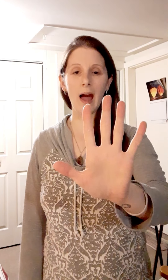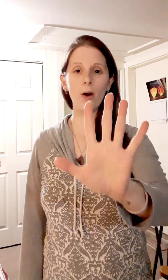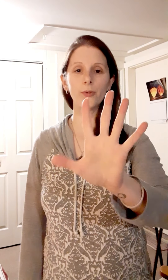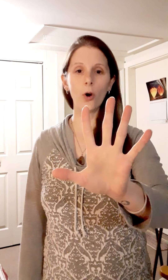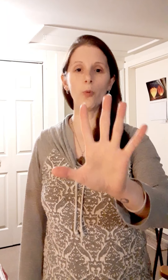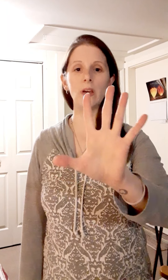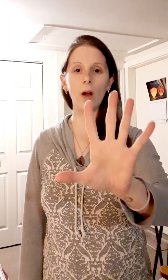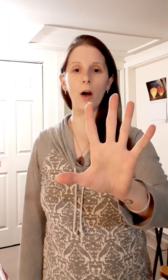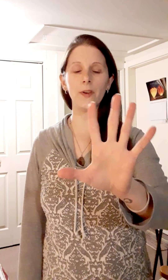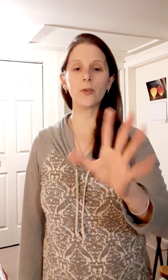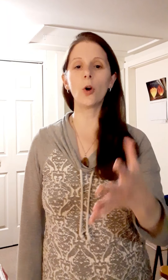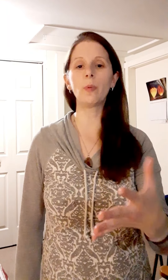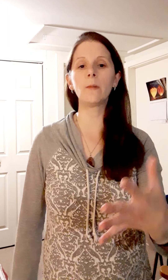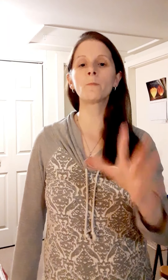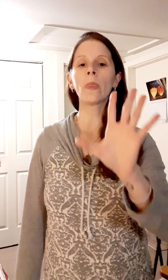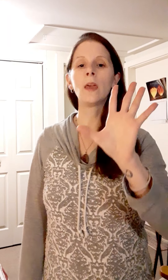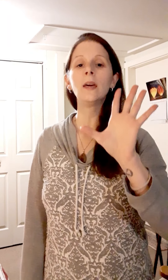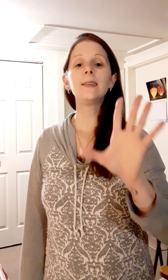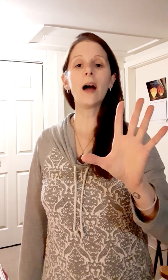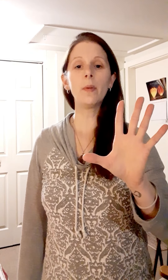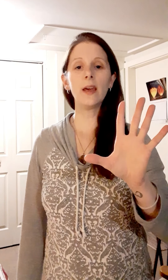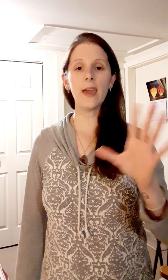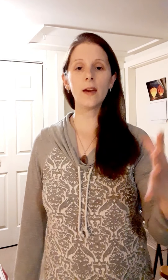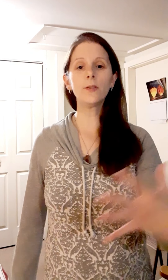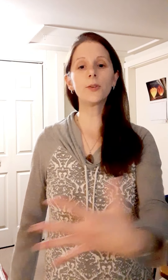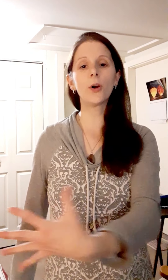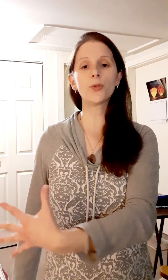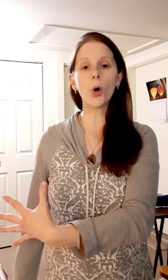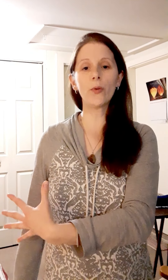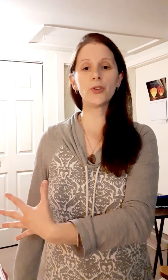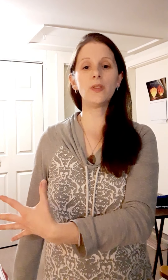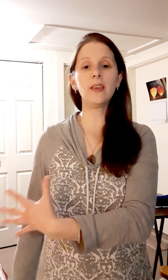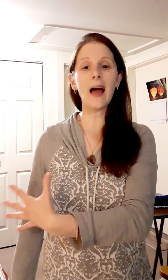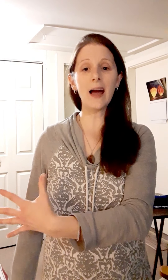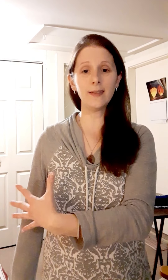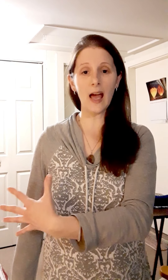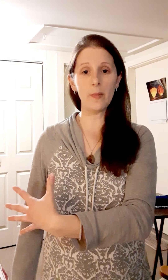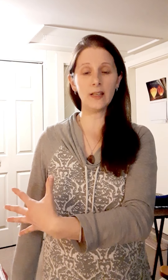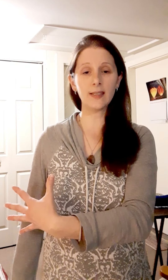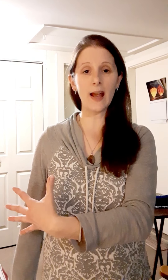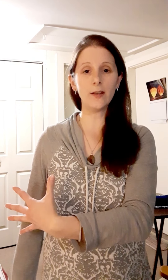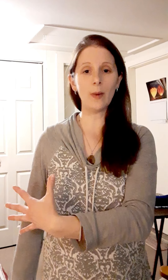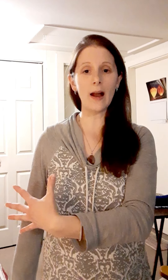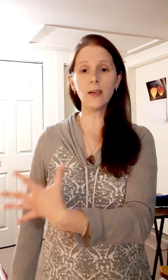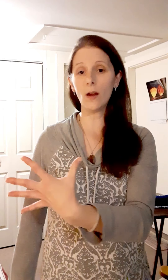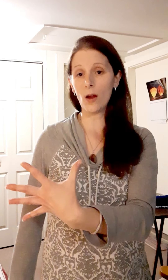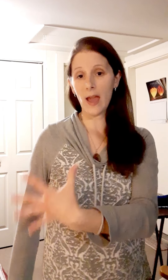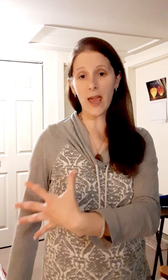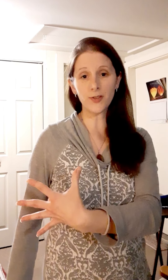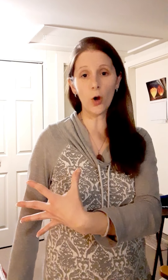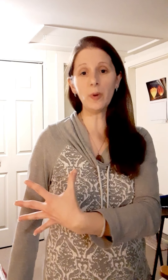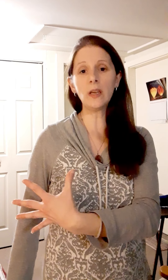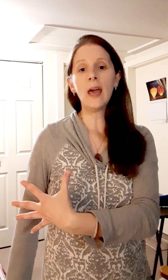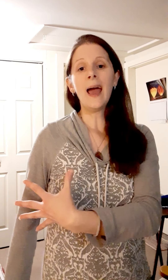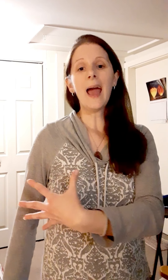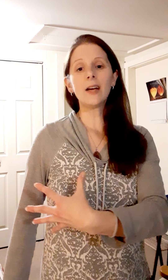out, open, all fingers open. Dominant hand goes over to the non-dominant side of your body. Hands open. As